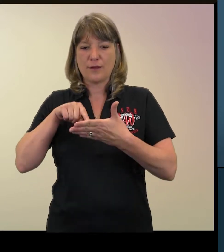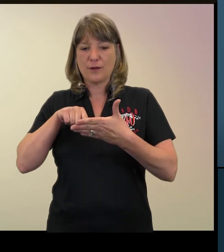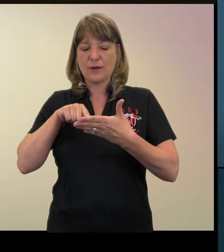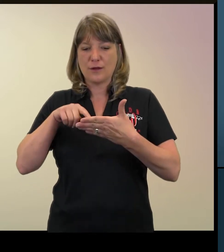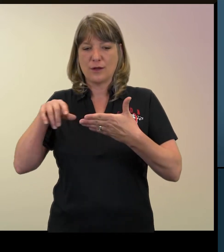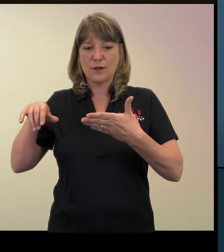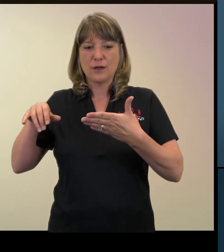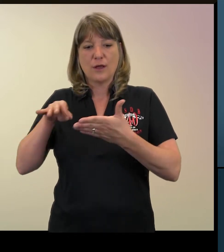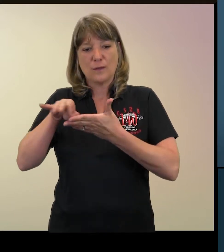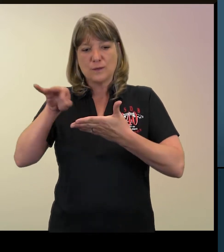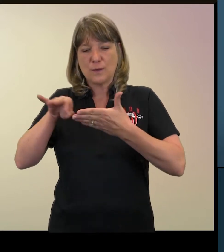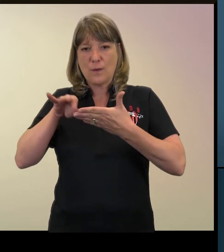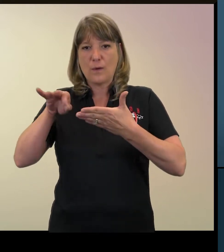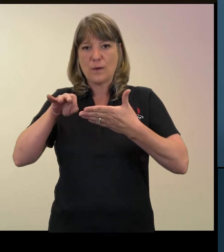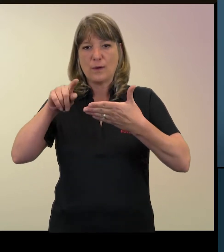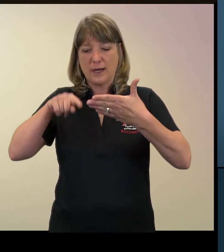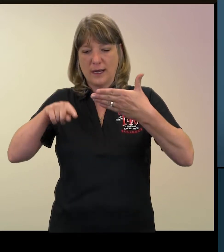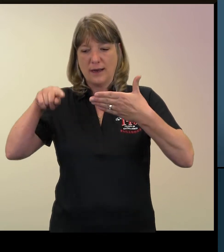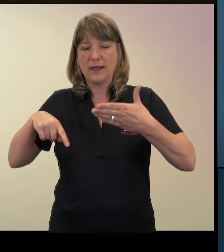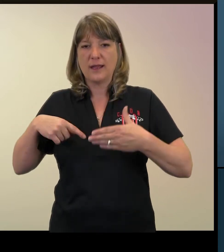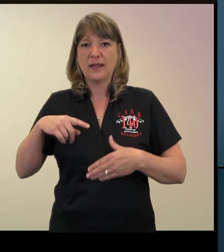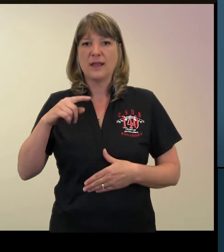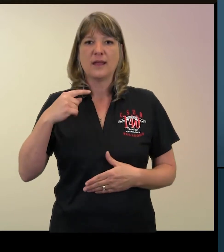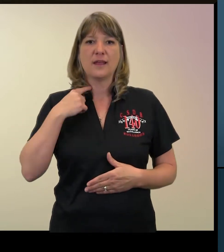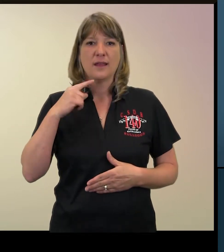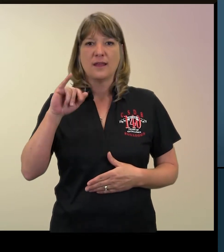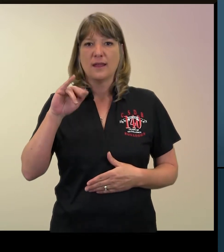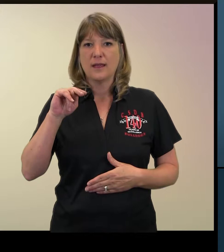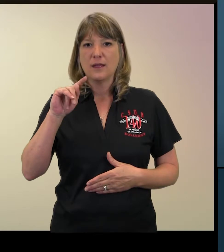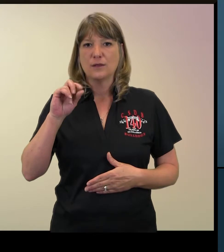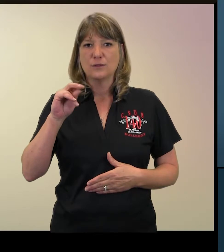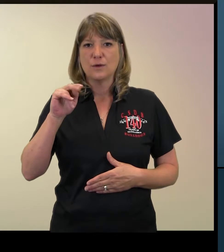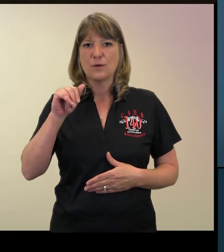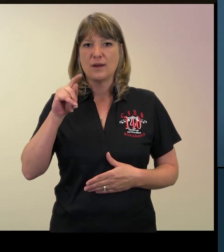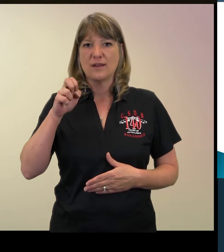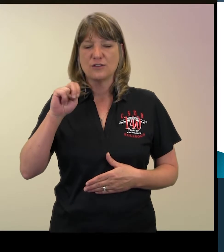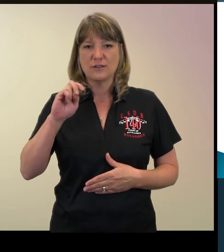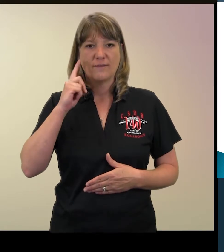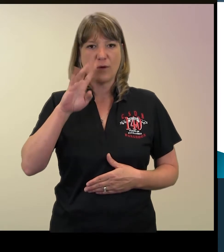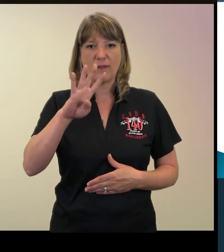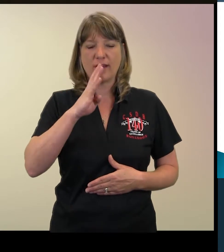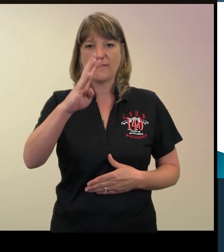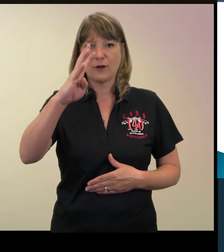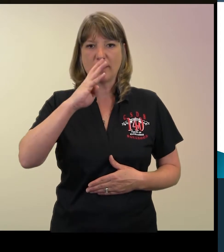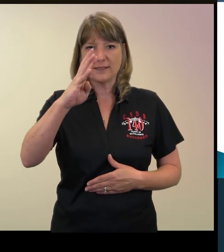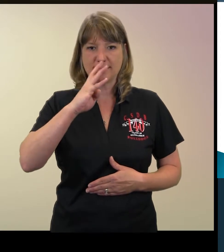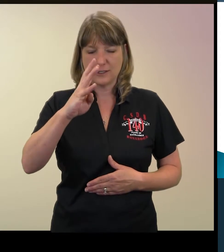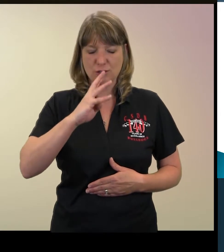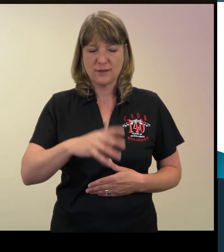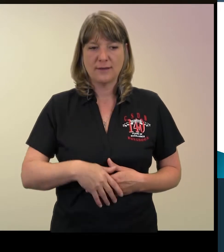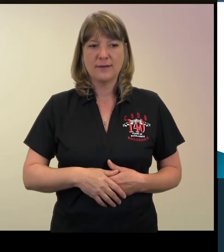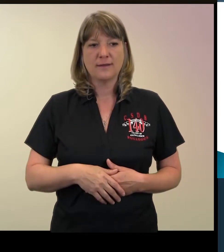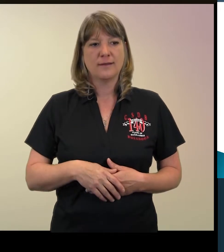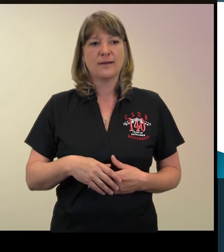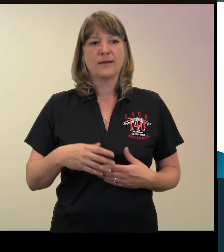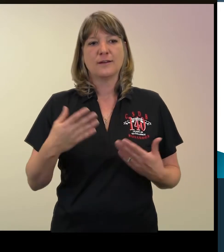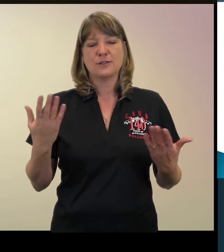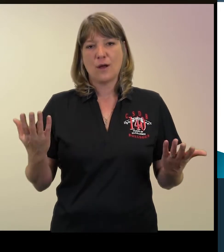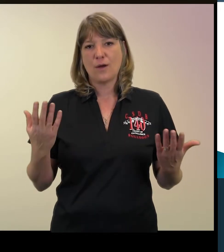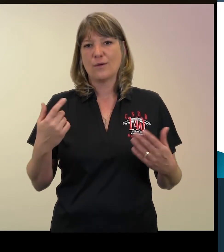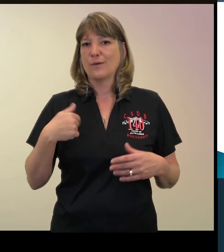Another item on the scoring algorithms is the intonation of the child's vocalizations or